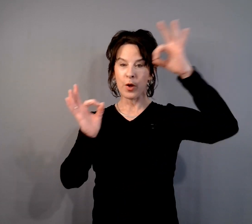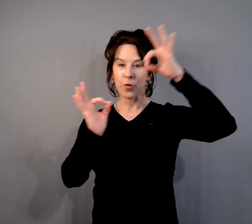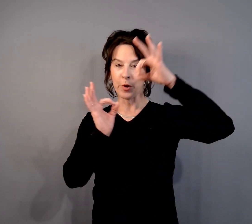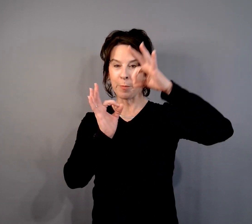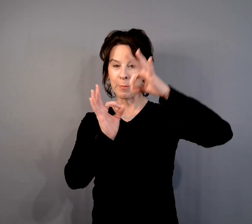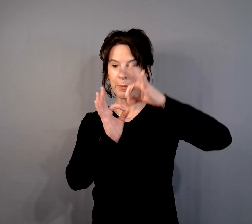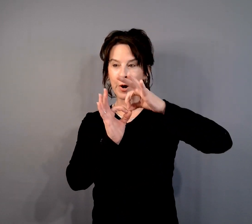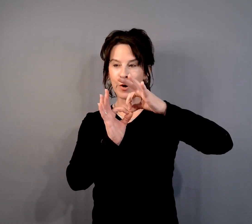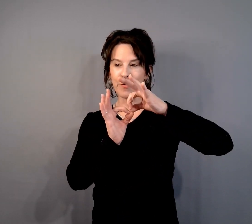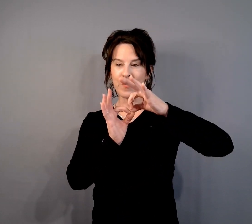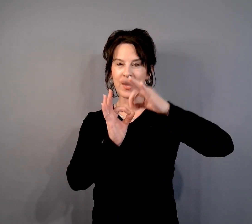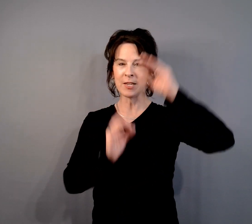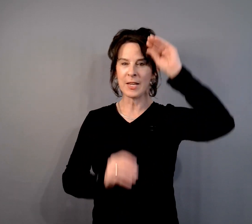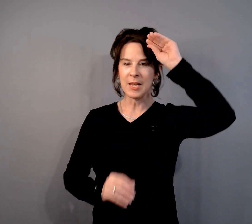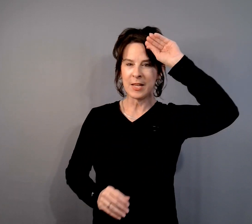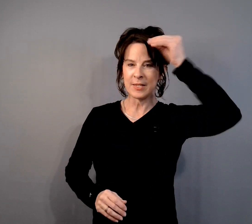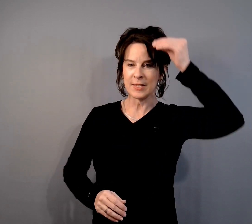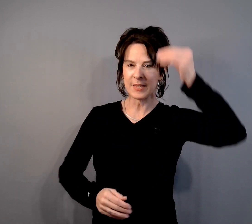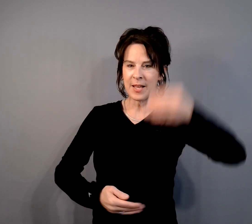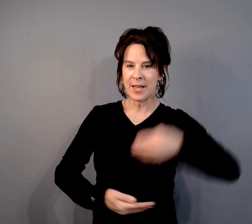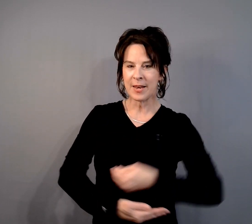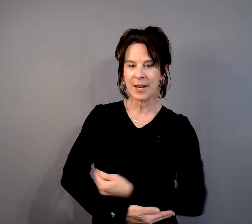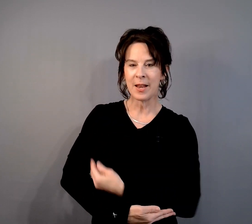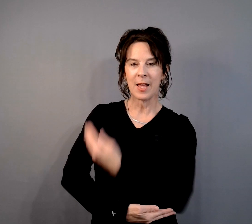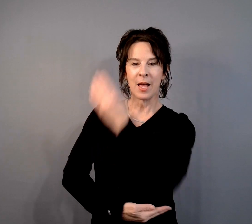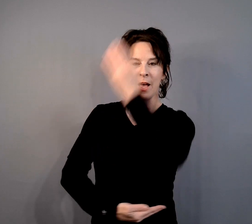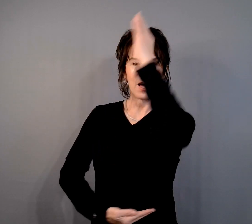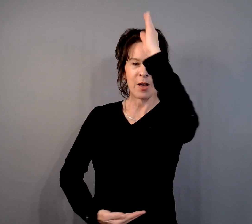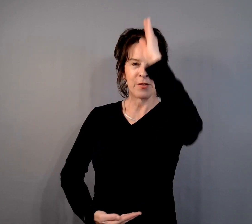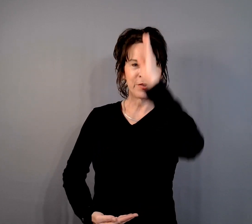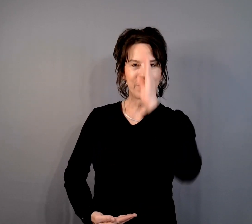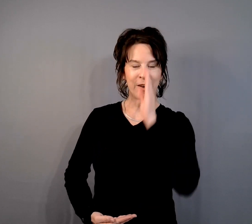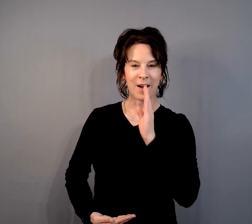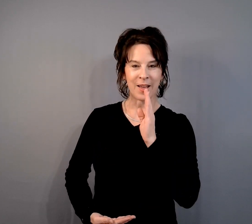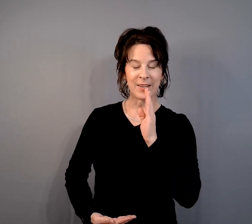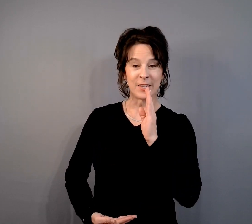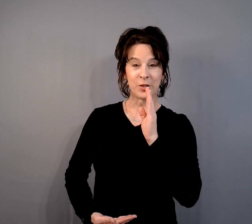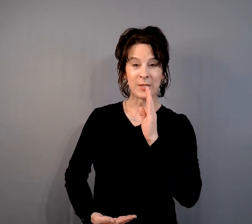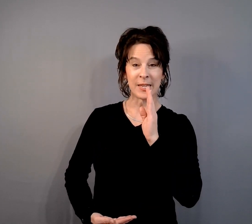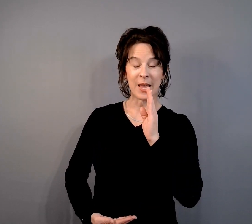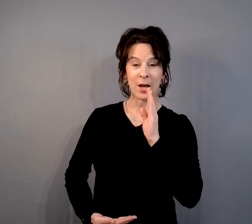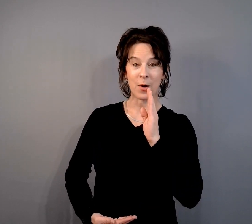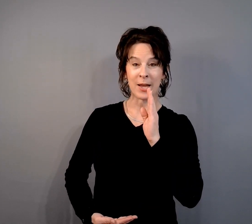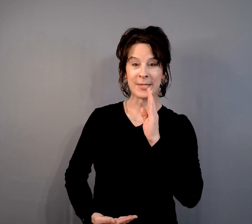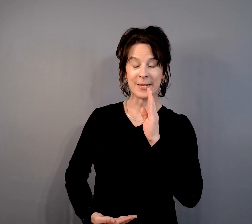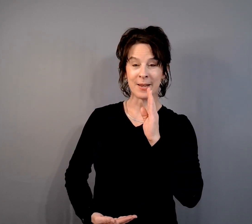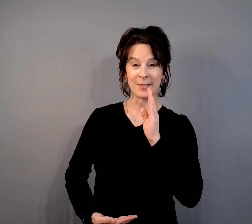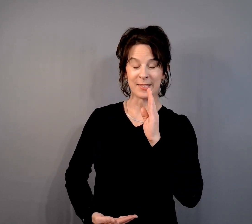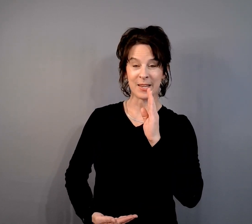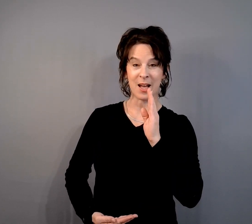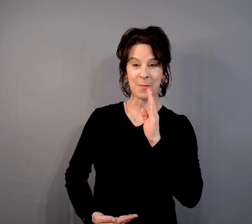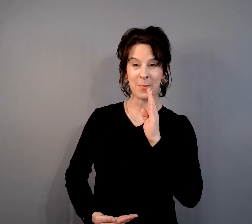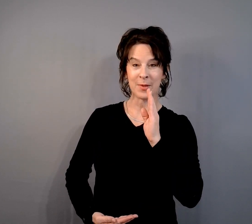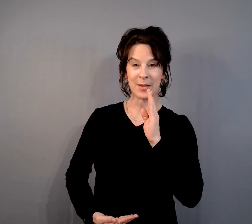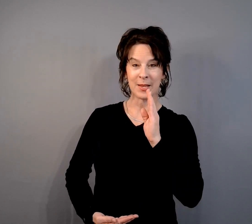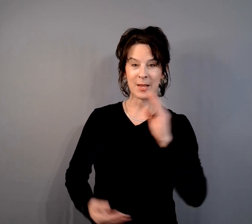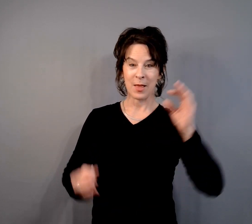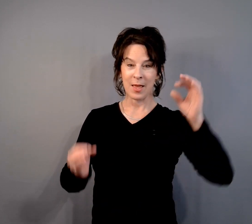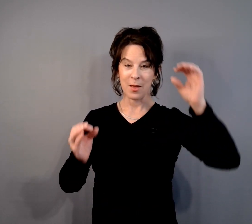the perfect Son of God. Did you see how I did not stop?